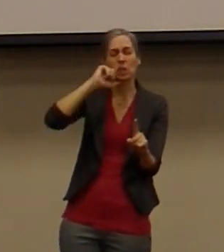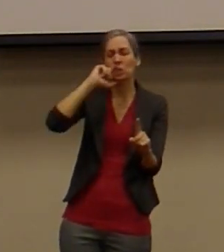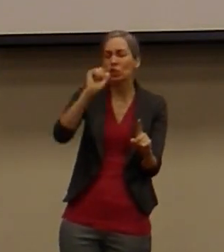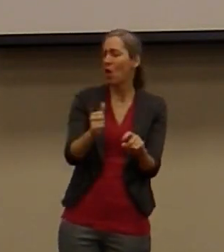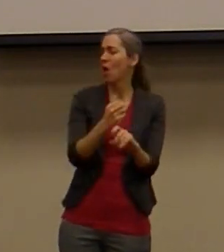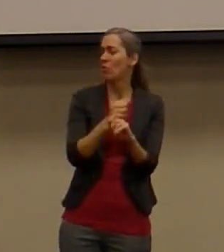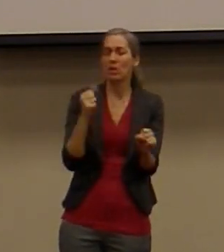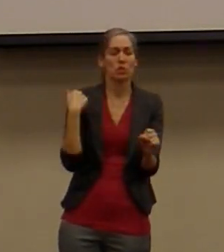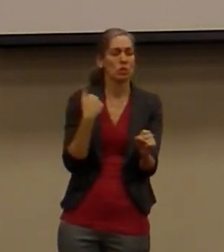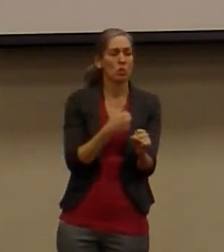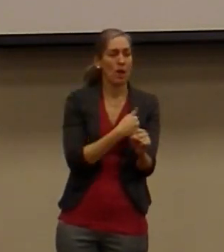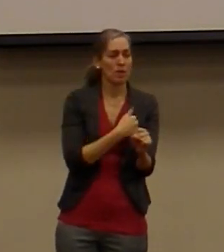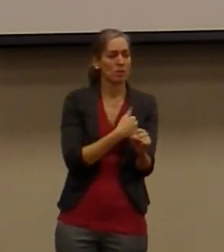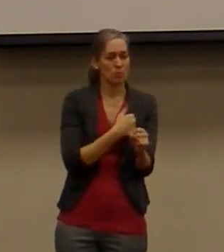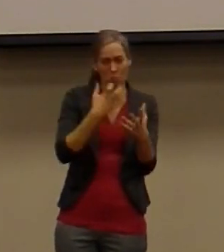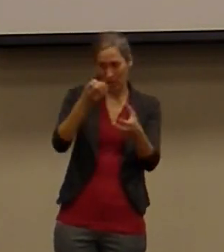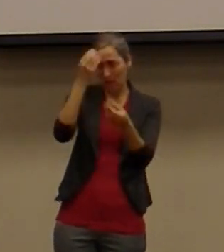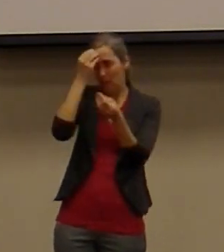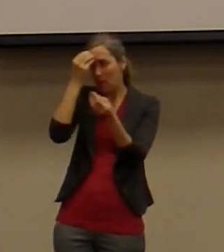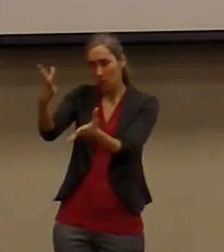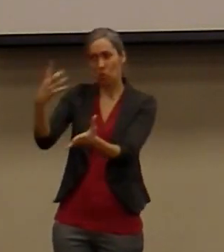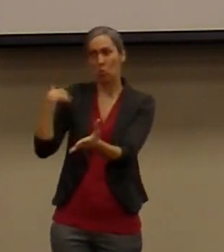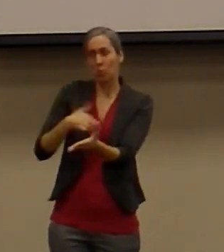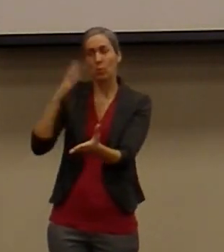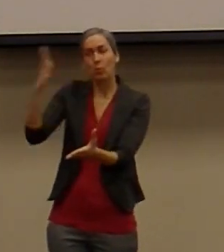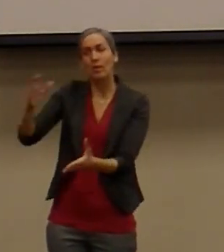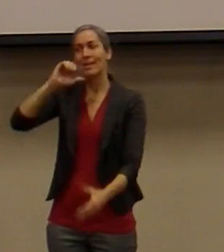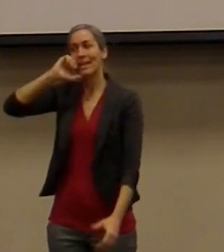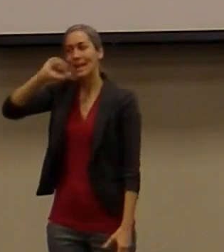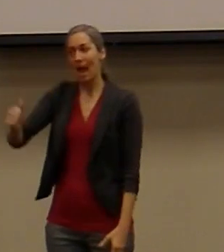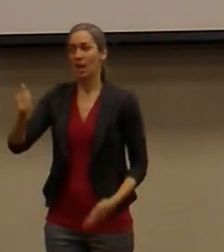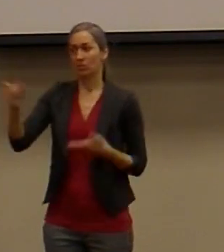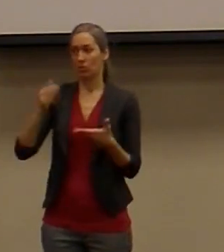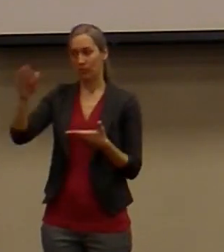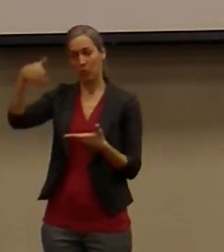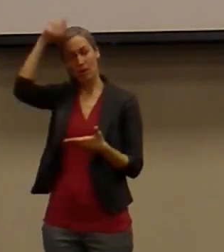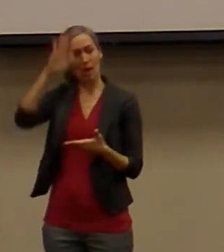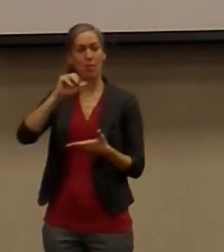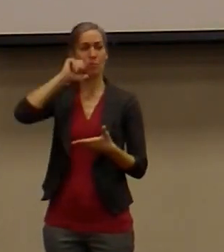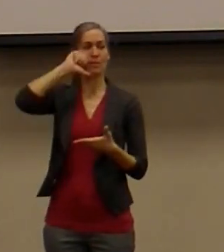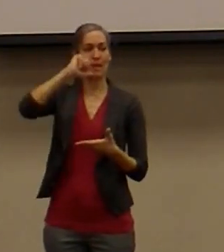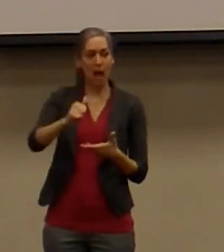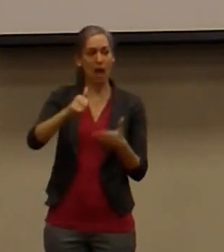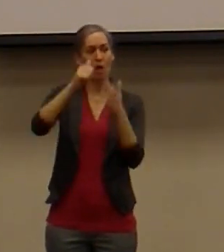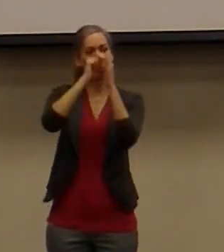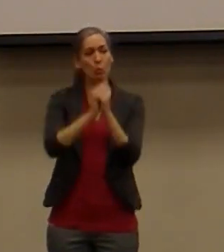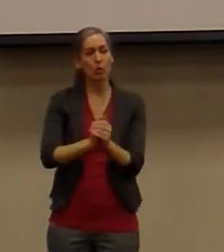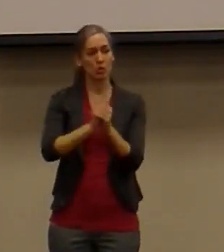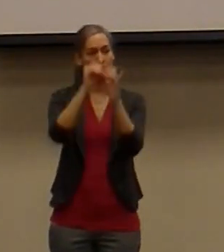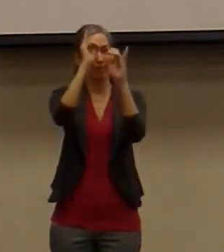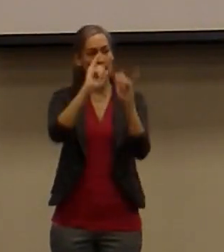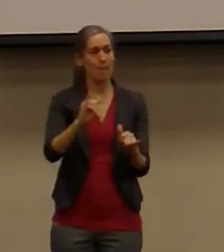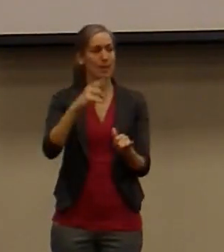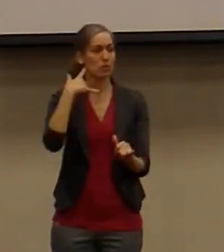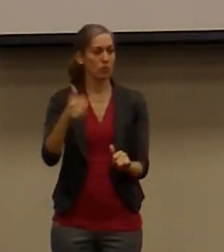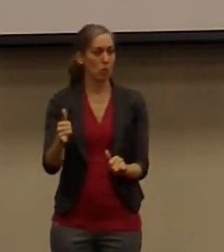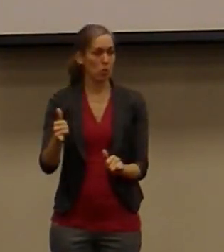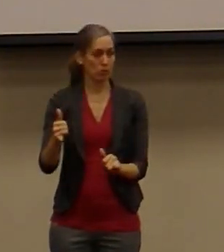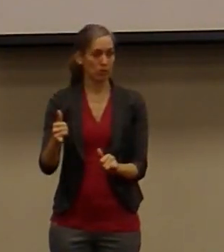want you to know, O king, that we will not serve your gods or worship the image of gold you have set up.